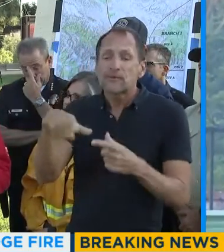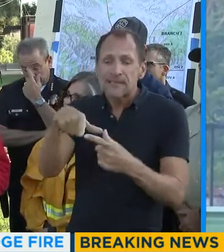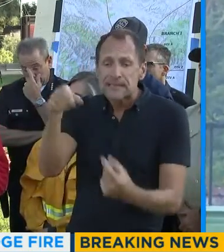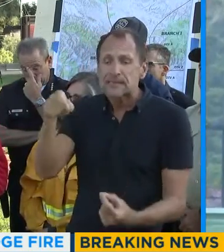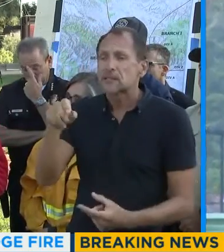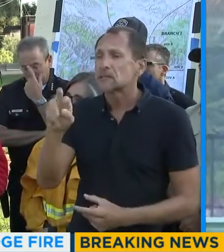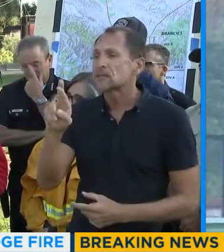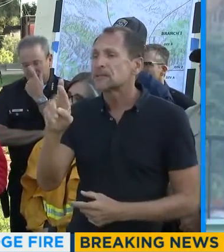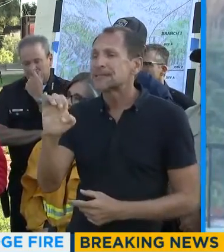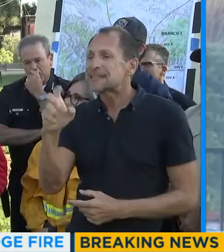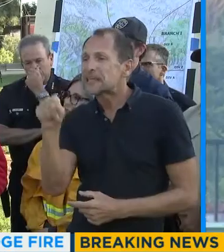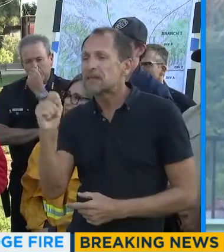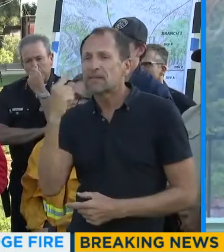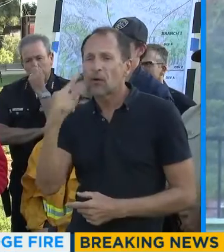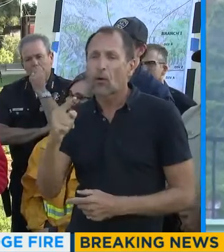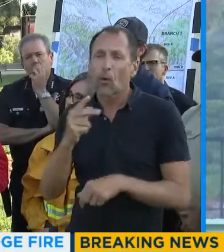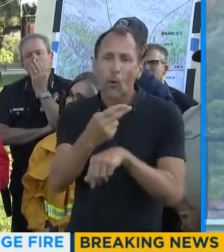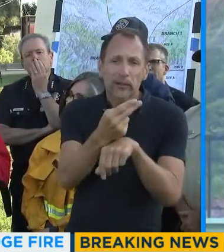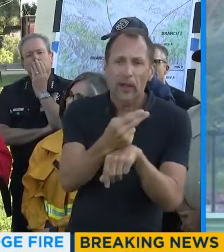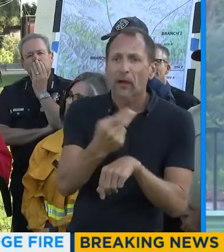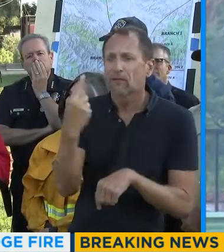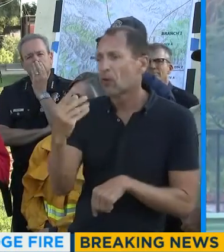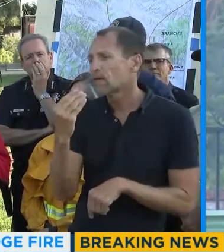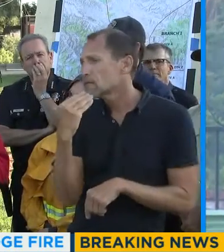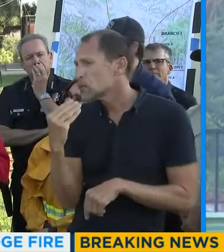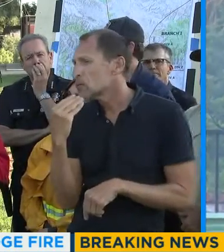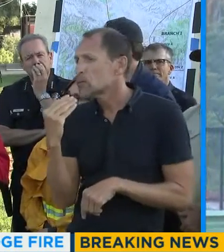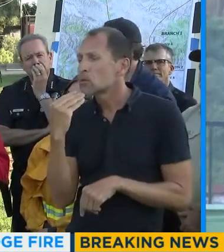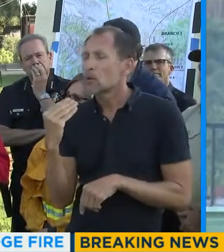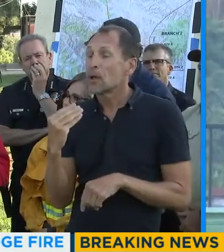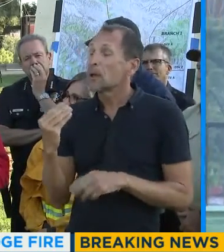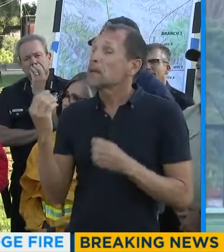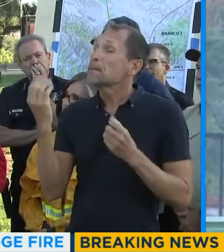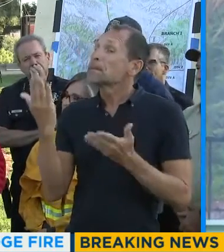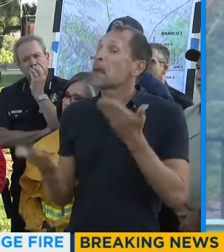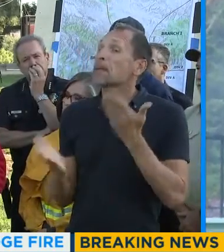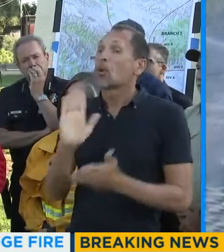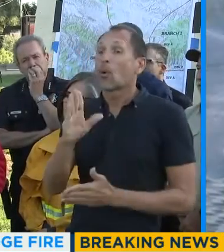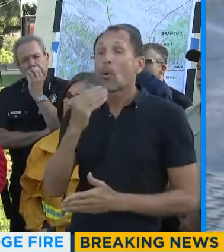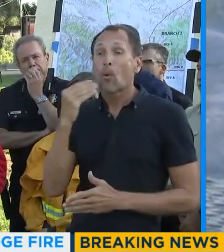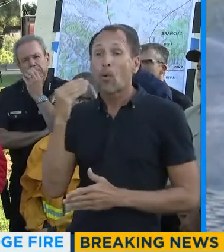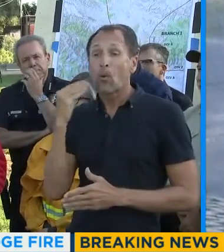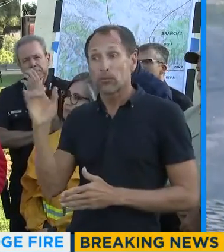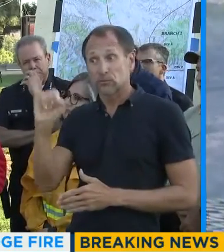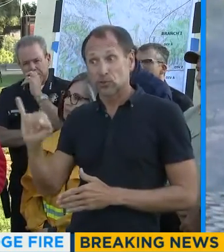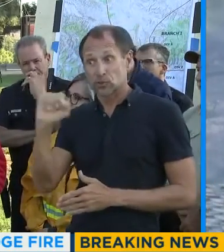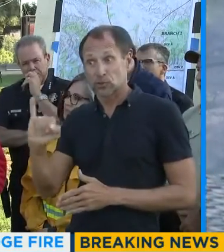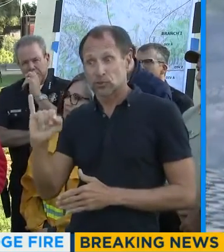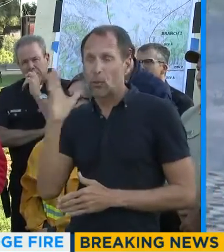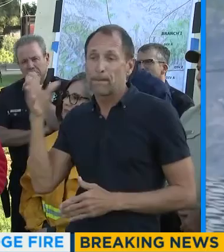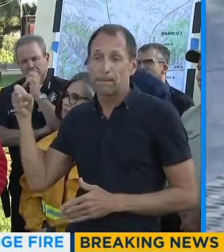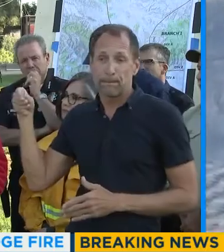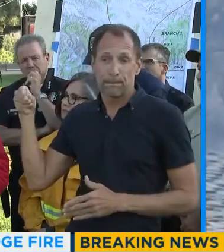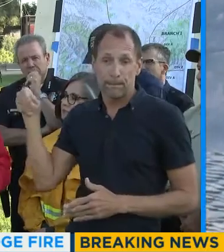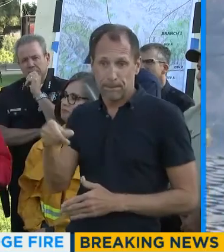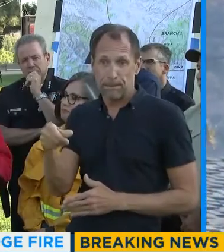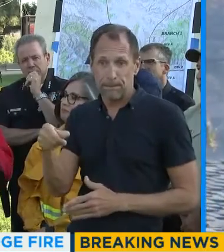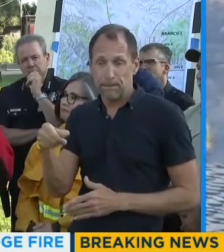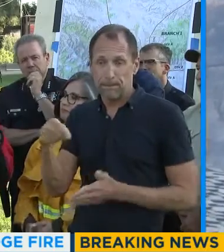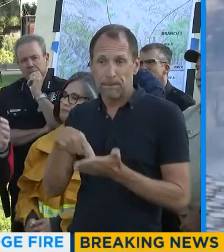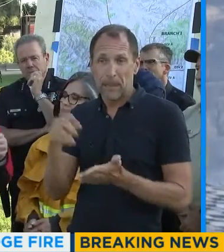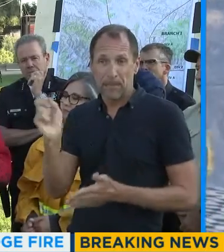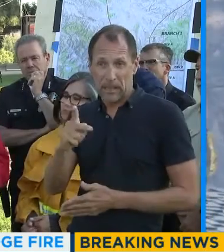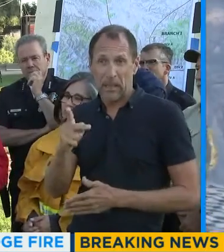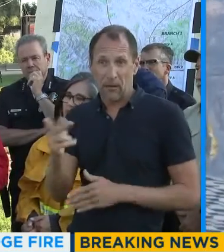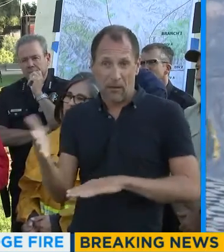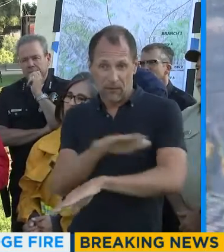lodging if you've been required to evacuate. Many homeowners insurance policies will cover it. And I know that